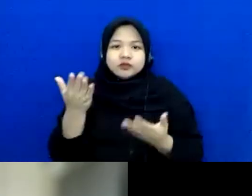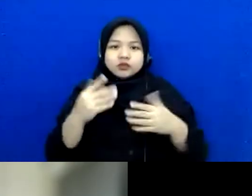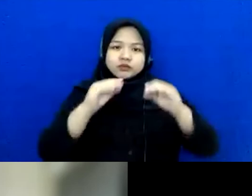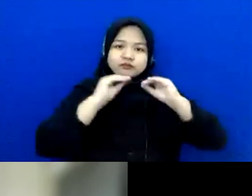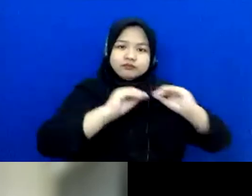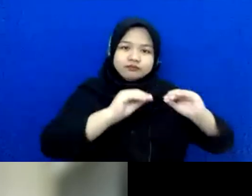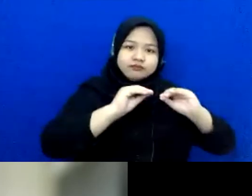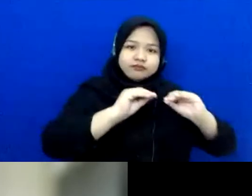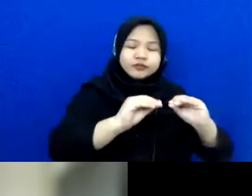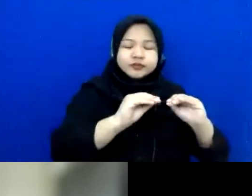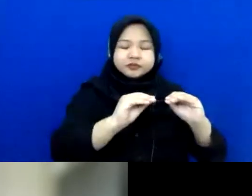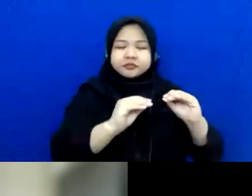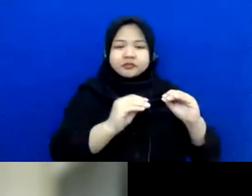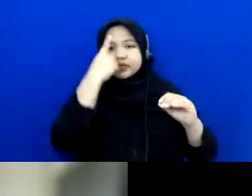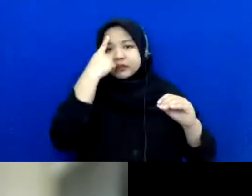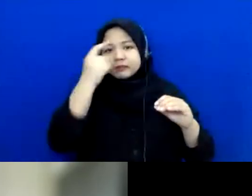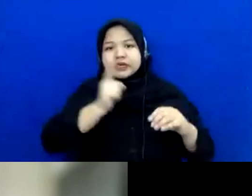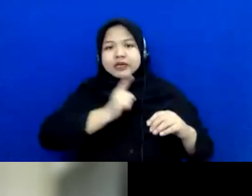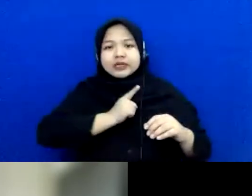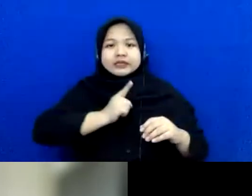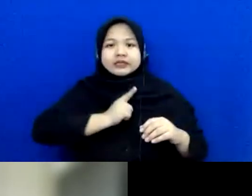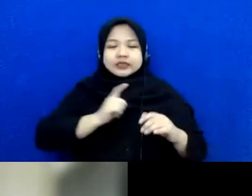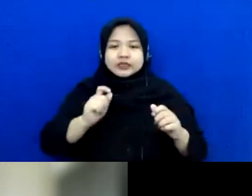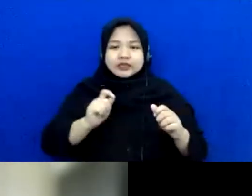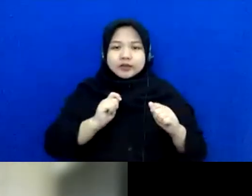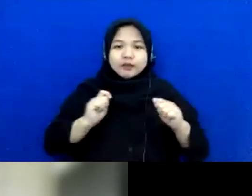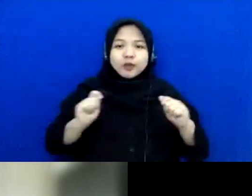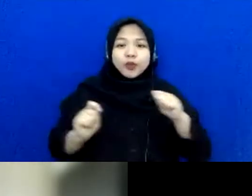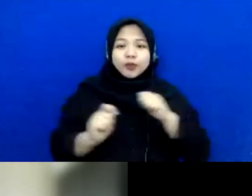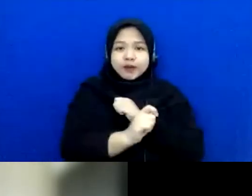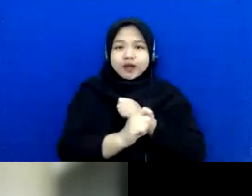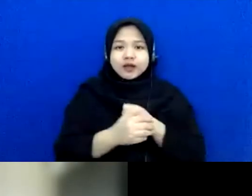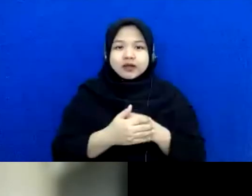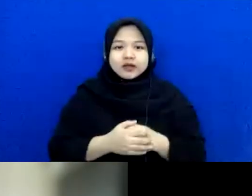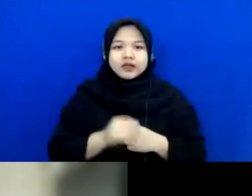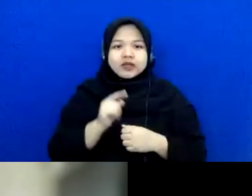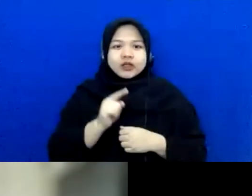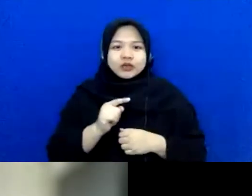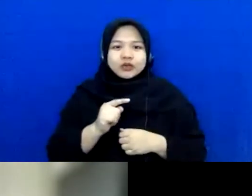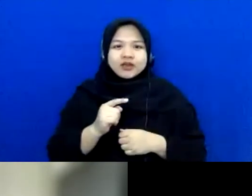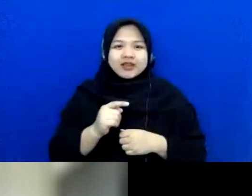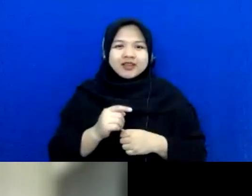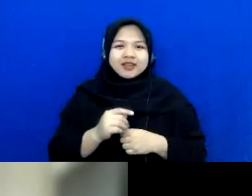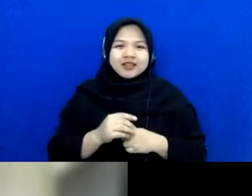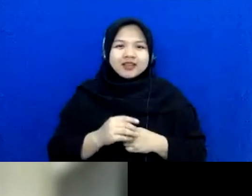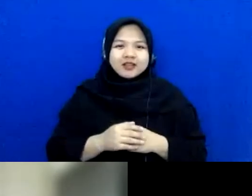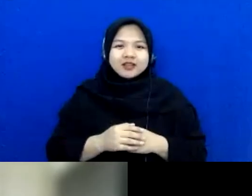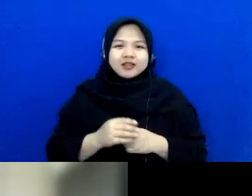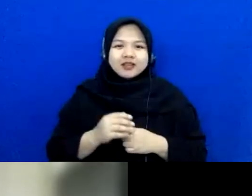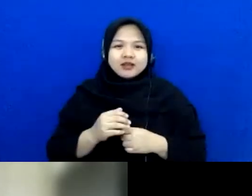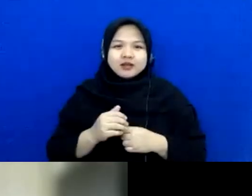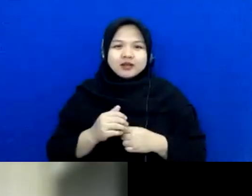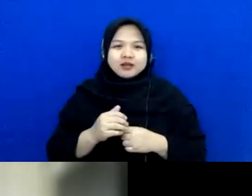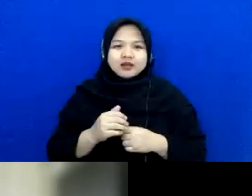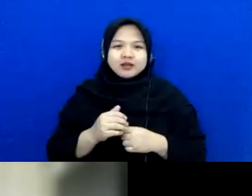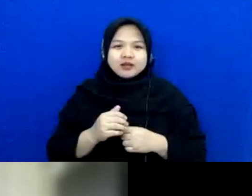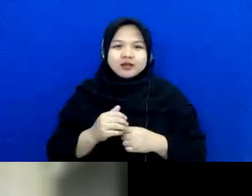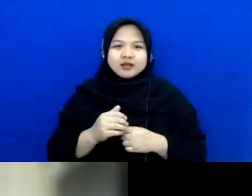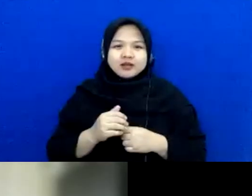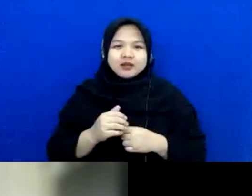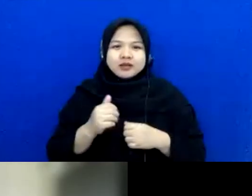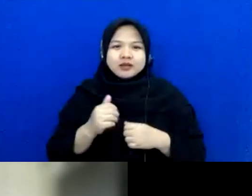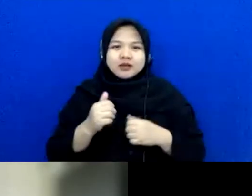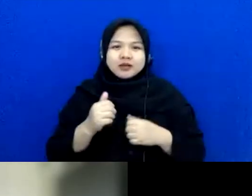them the confidence, you are transforming them so that they can be accepted where they are. We see the hotel as